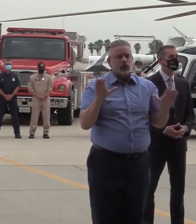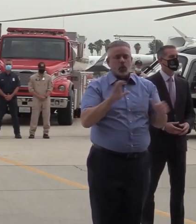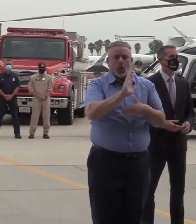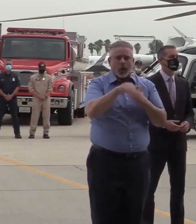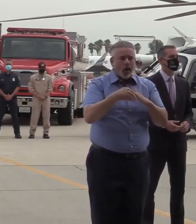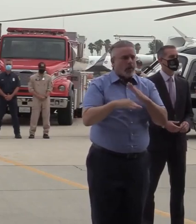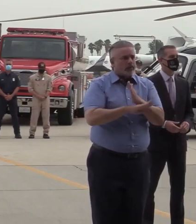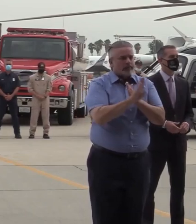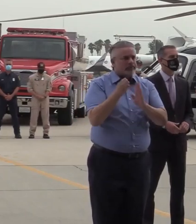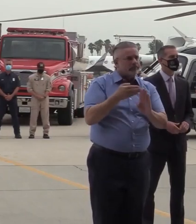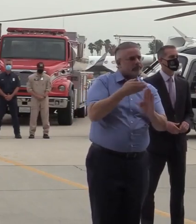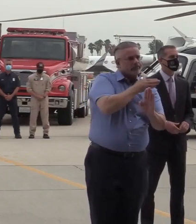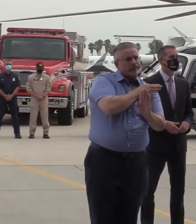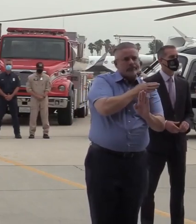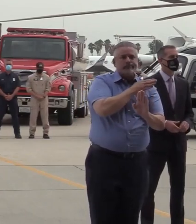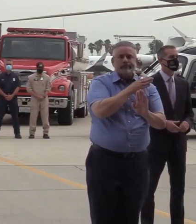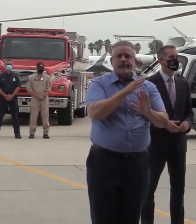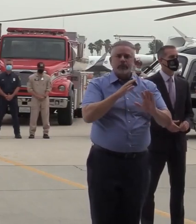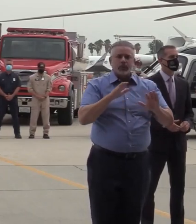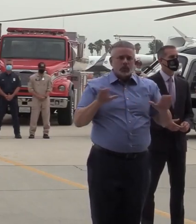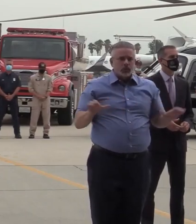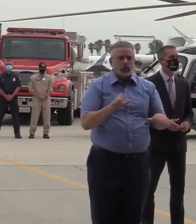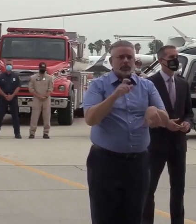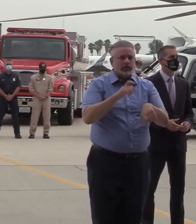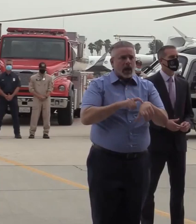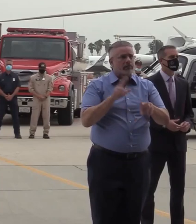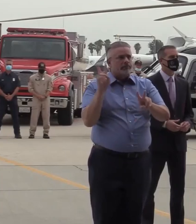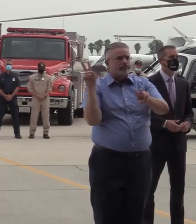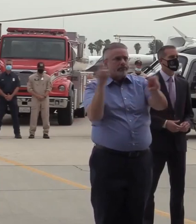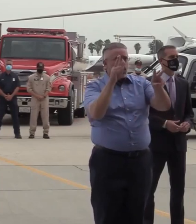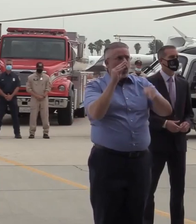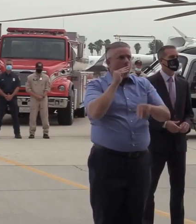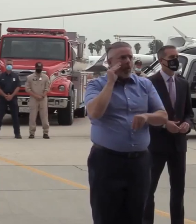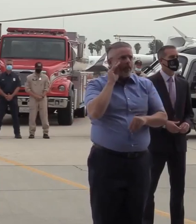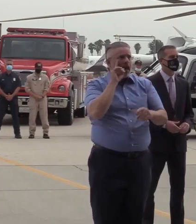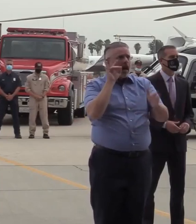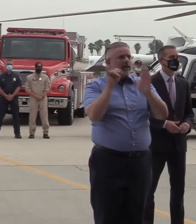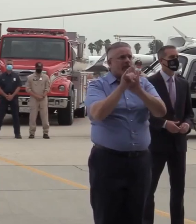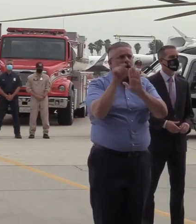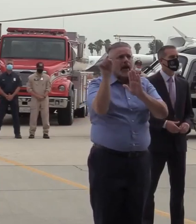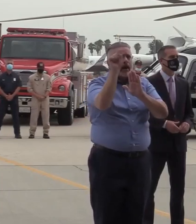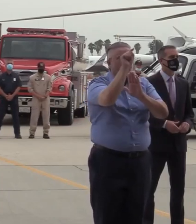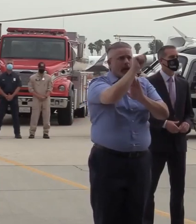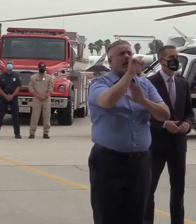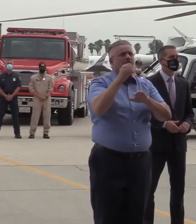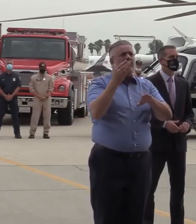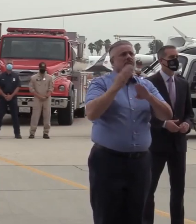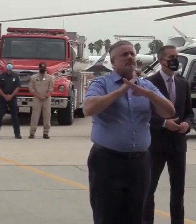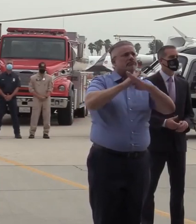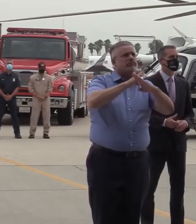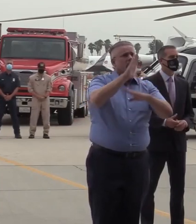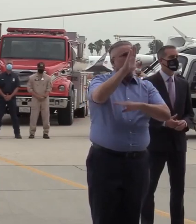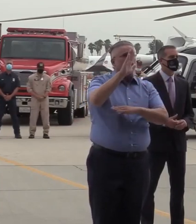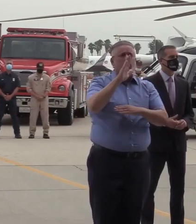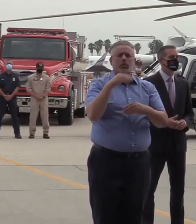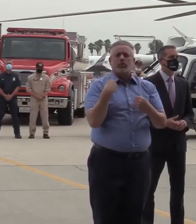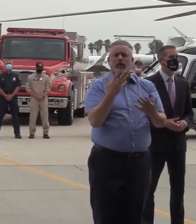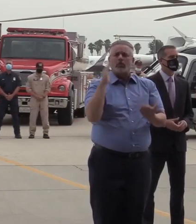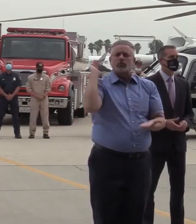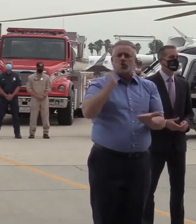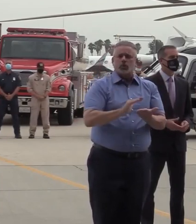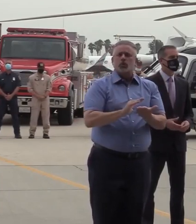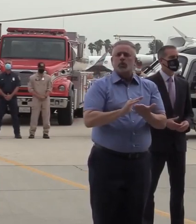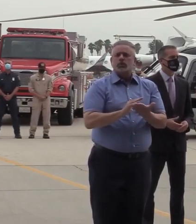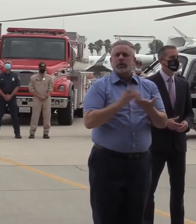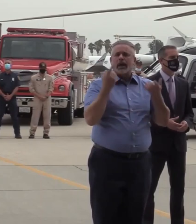preventative measures that you need to. Take the time to walk around your home and identify areas that you can help contribute to reducing